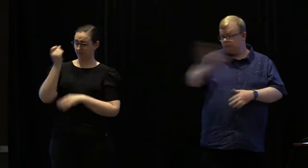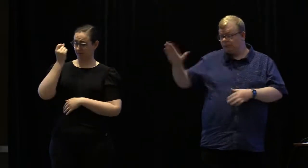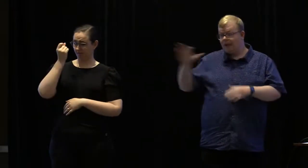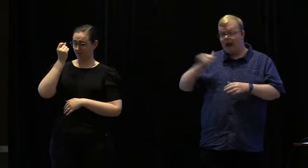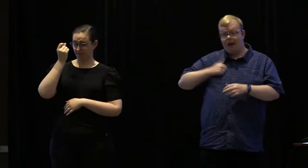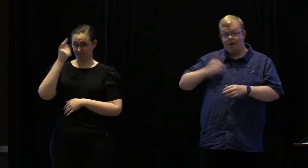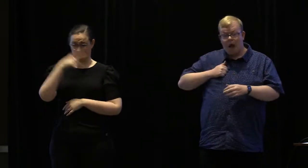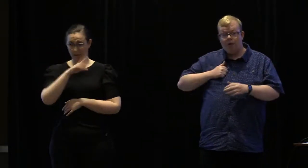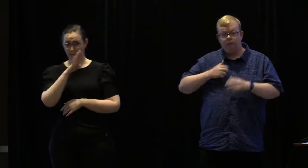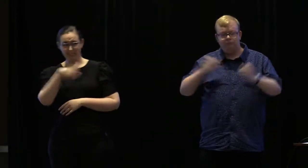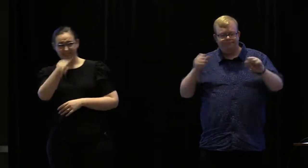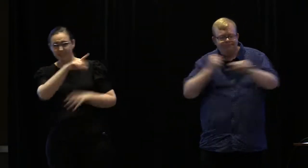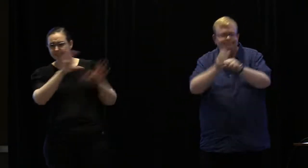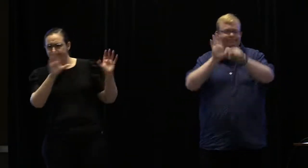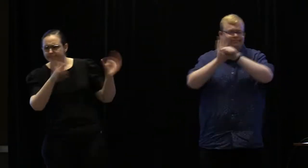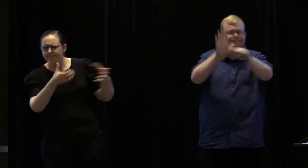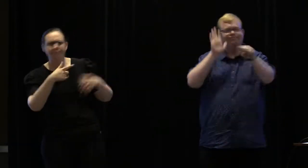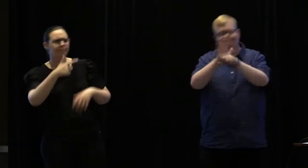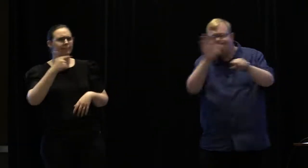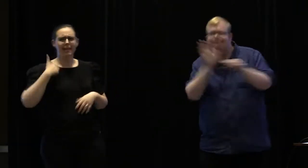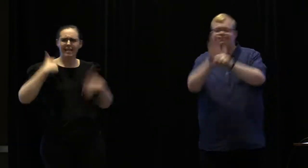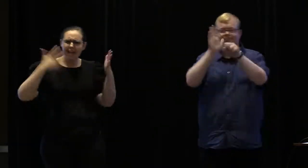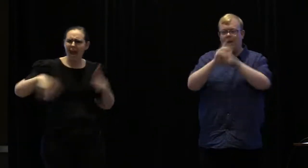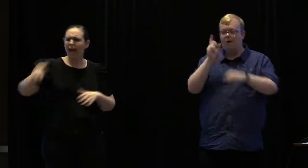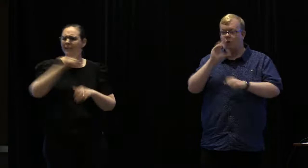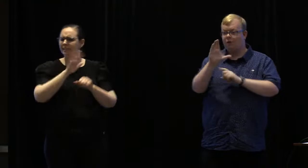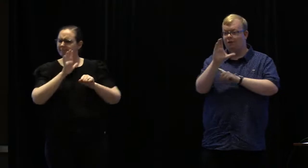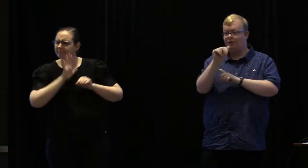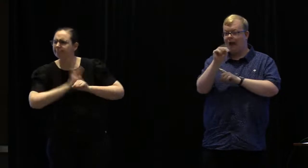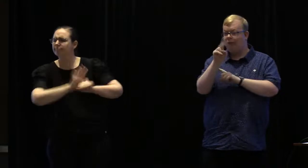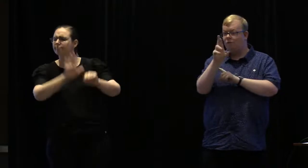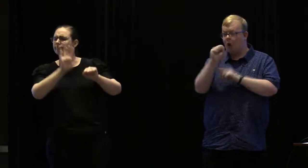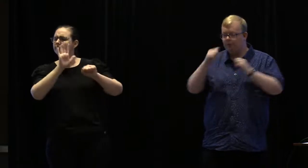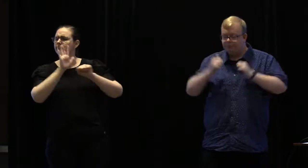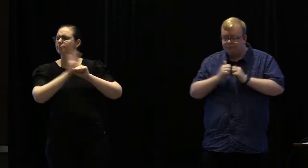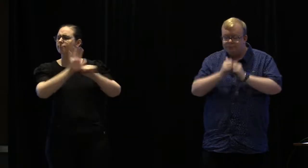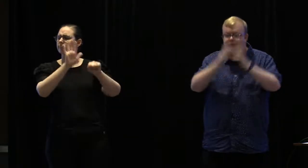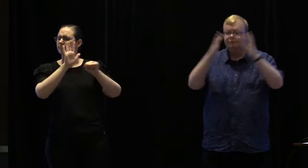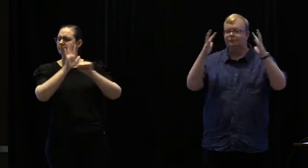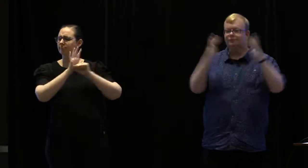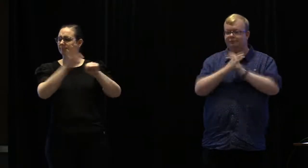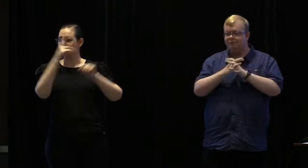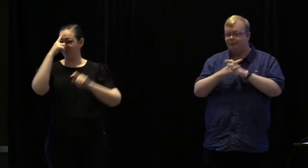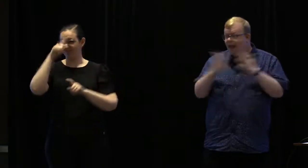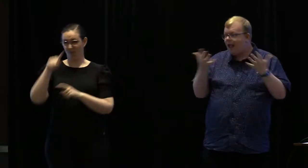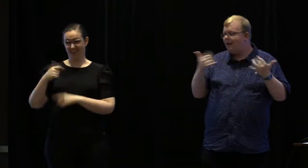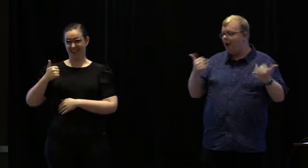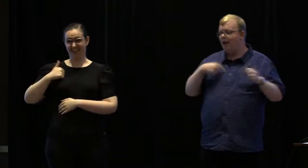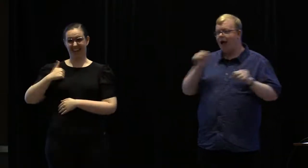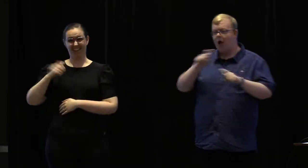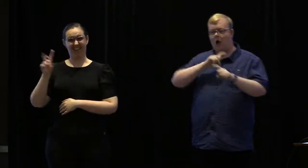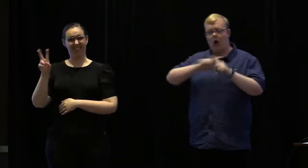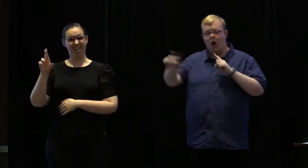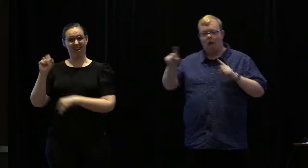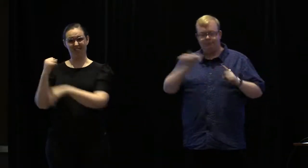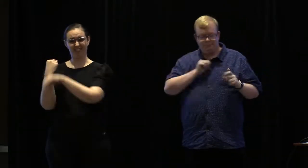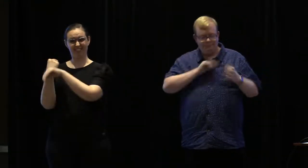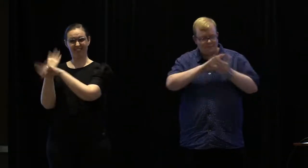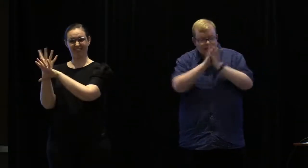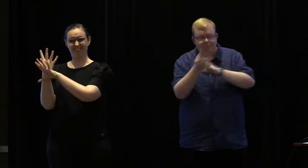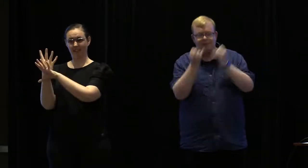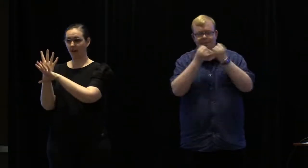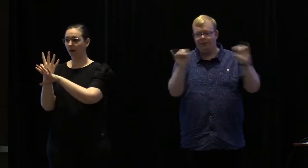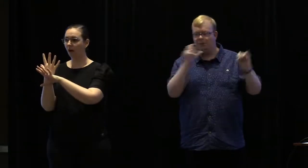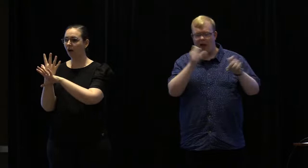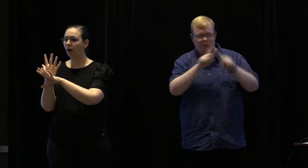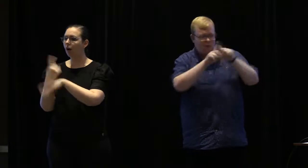But after a group in BC and other groups across Canada worked hard to advocate for Canadian video relay services to be